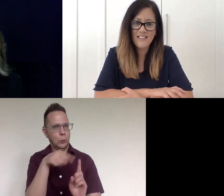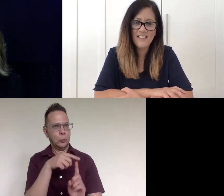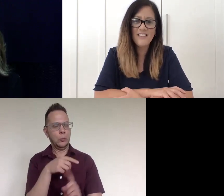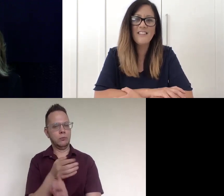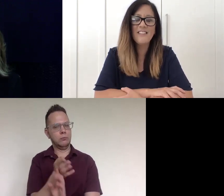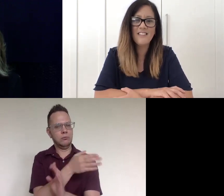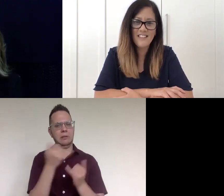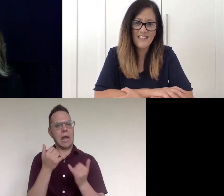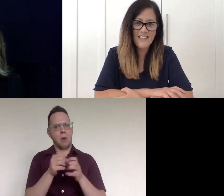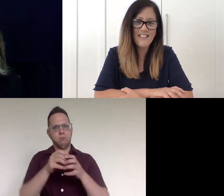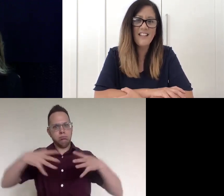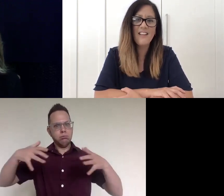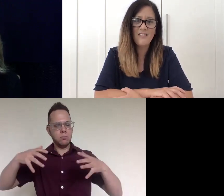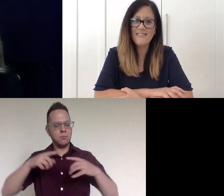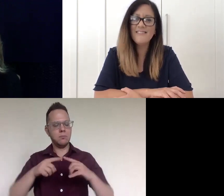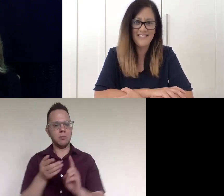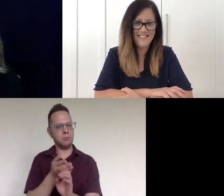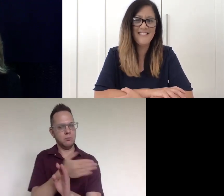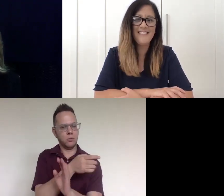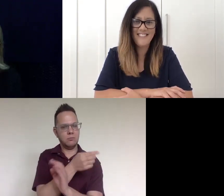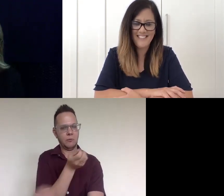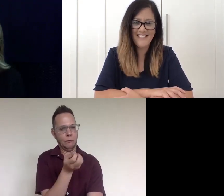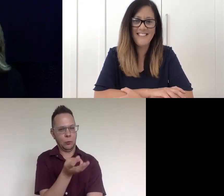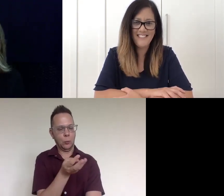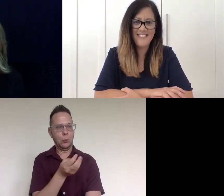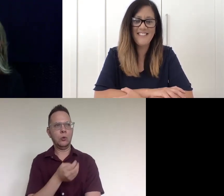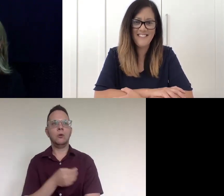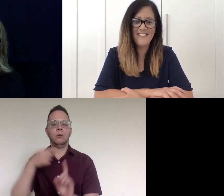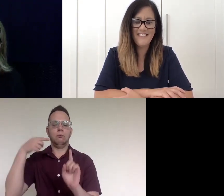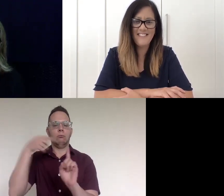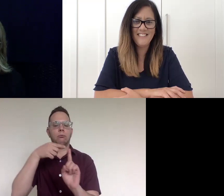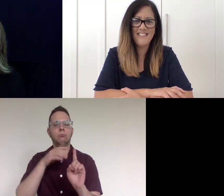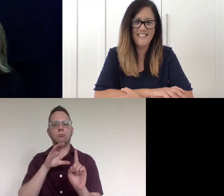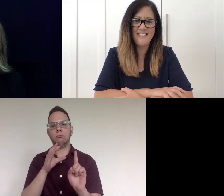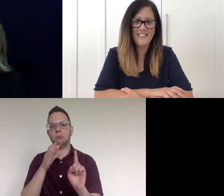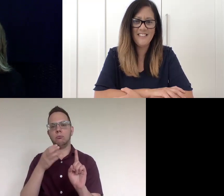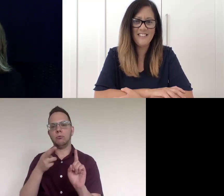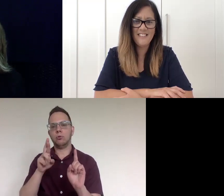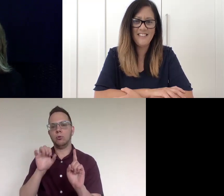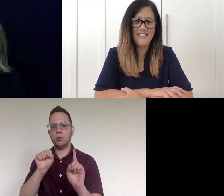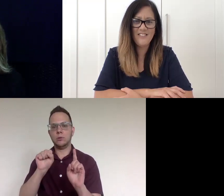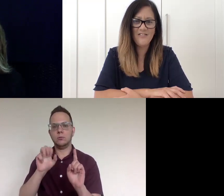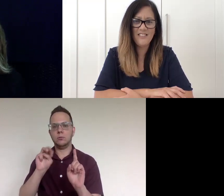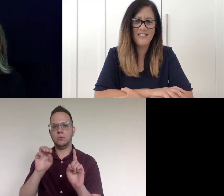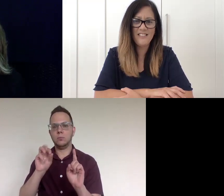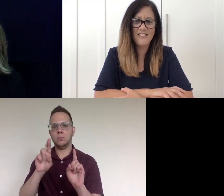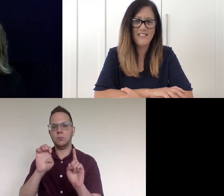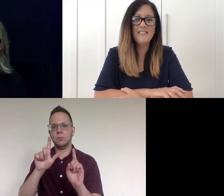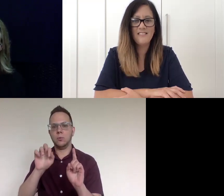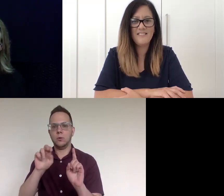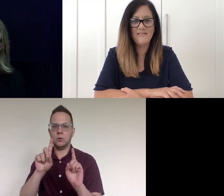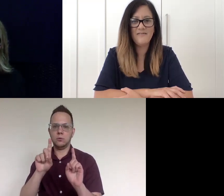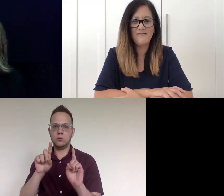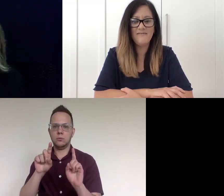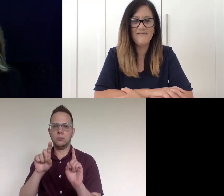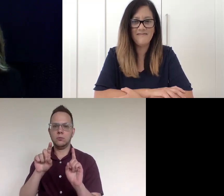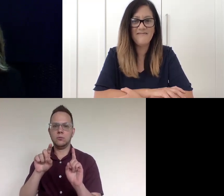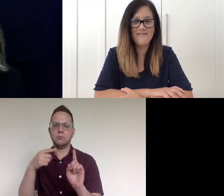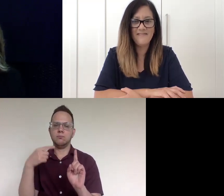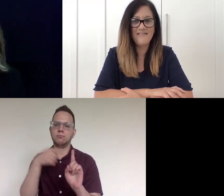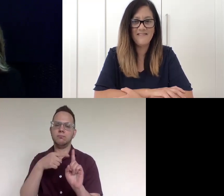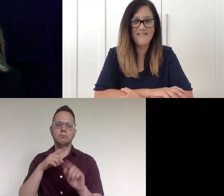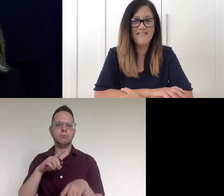of hearing people back in medical school, back in 2008. And now there are so many more people in the profession,